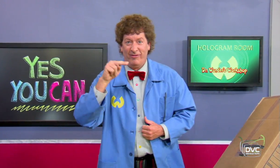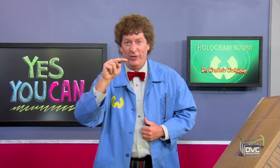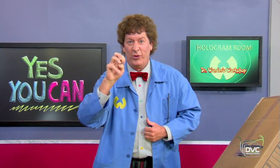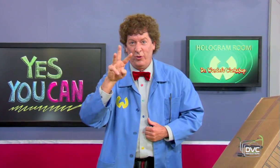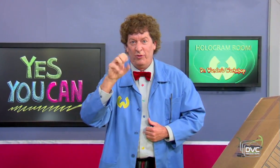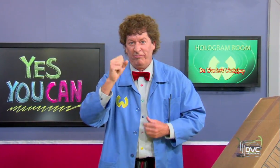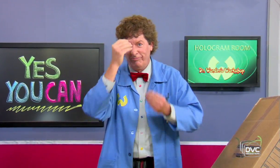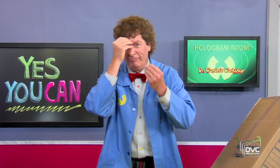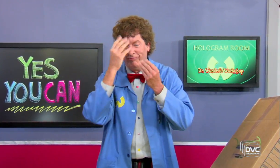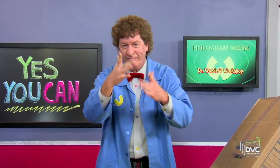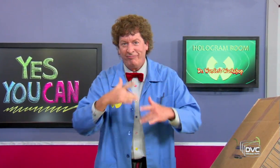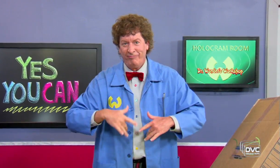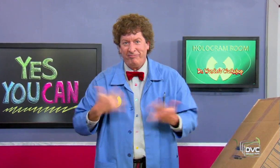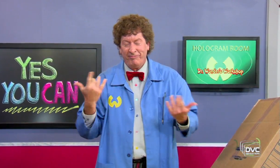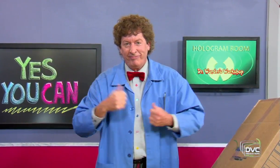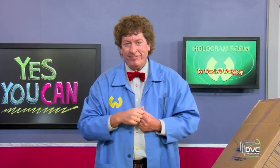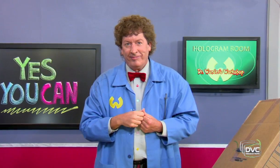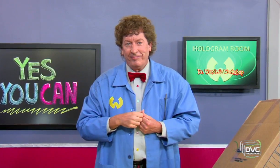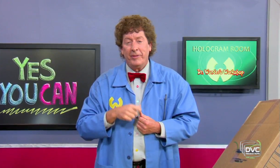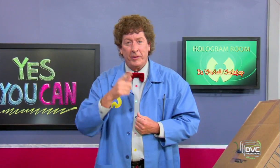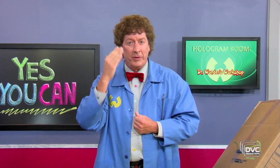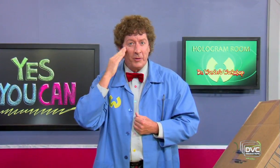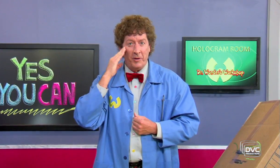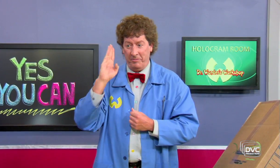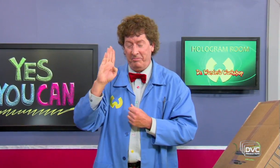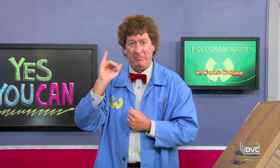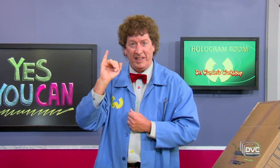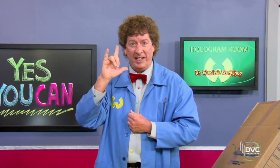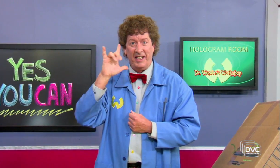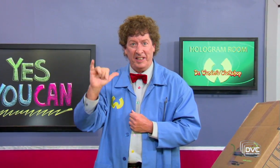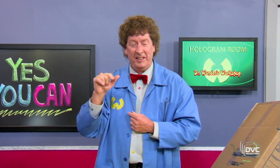to tell you? You remember Billy?